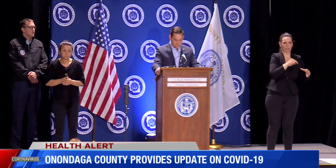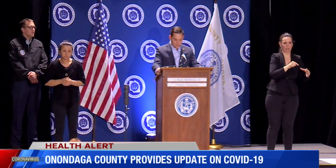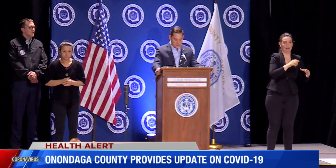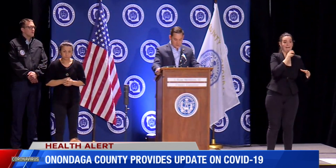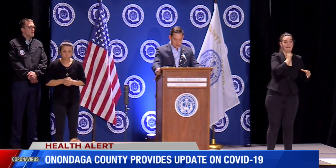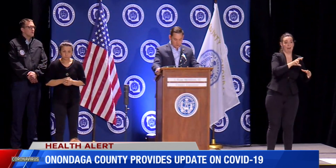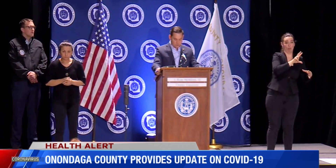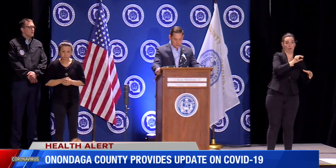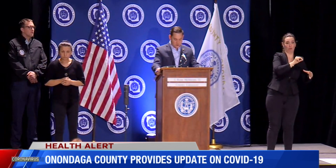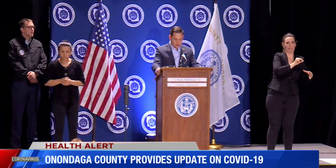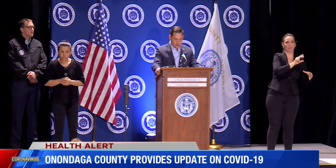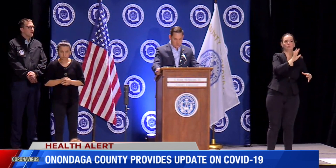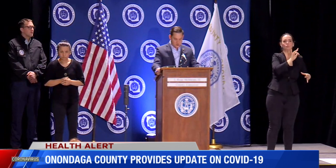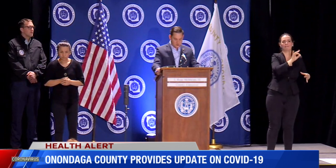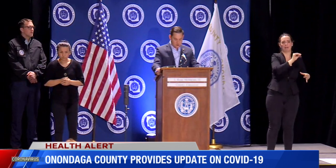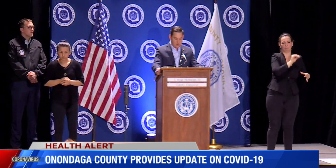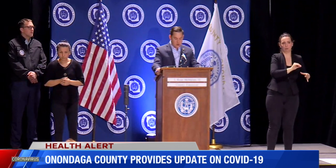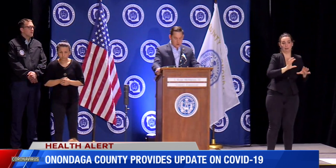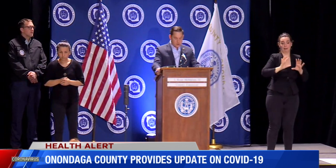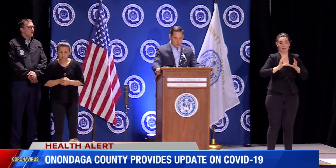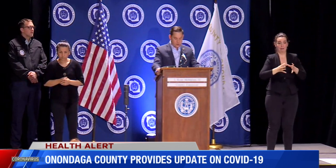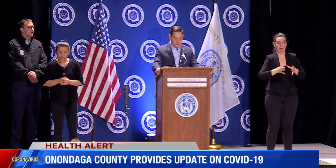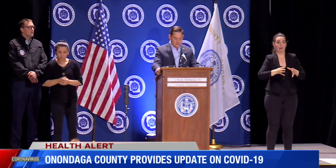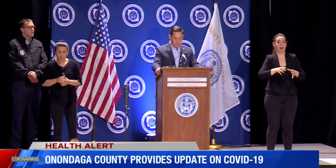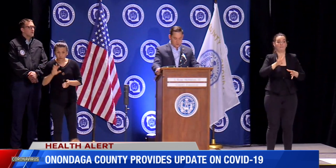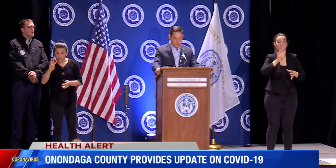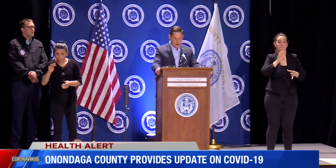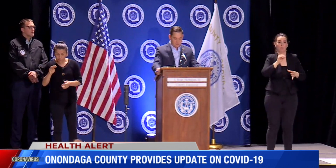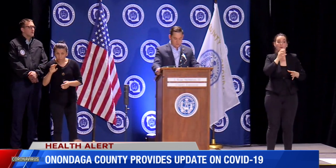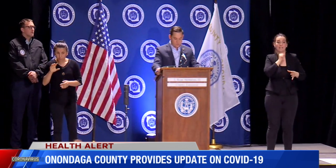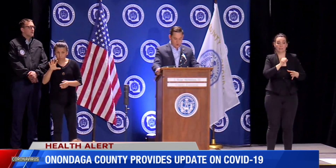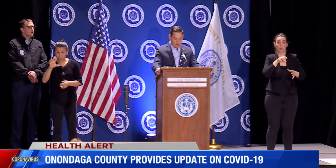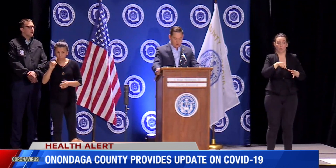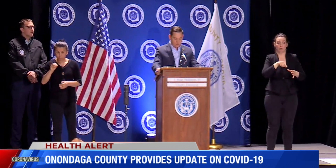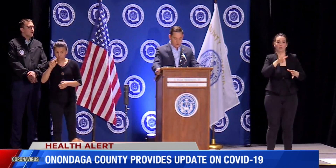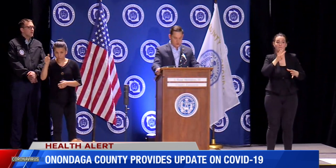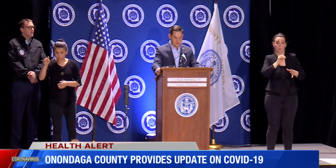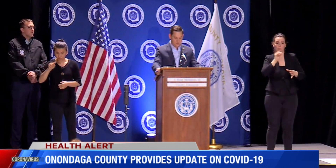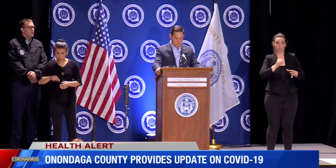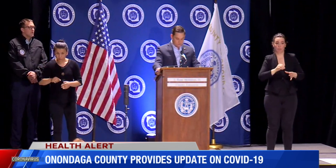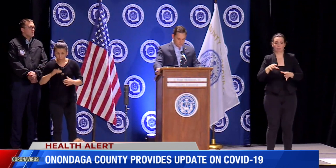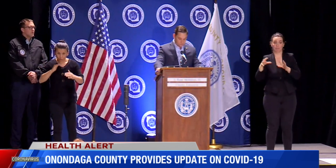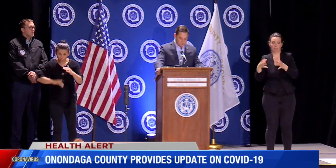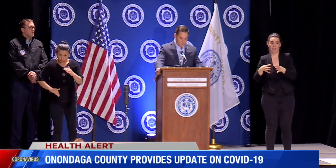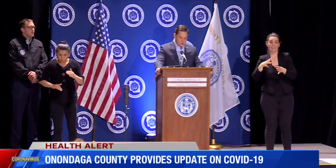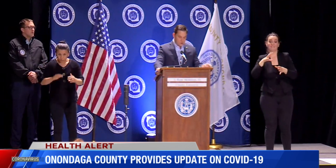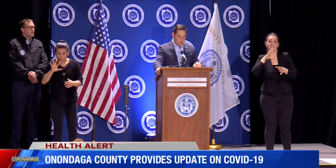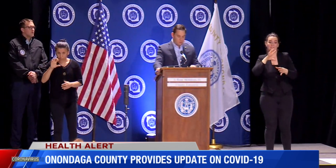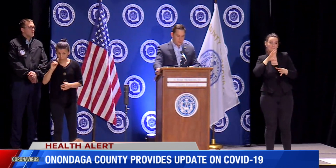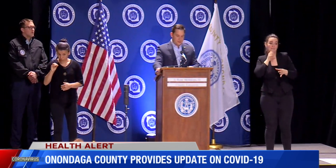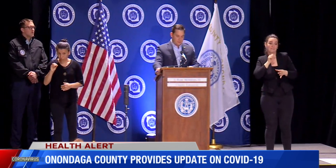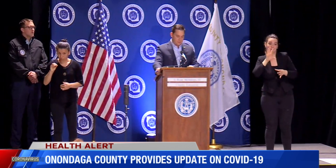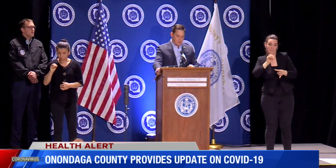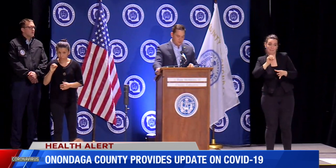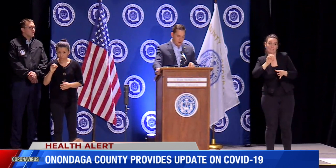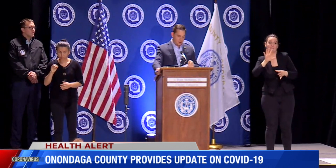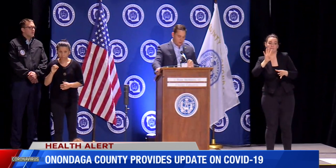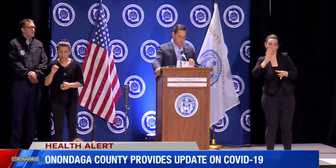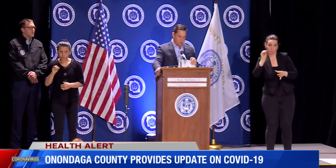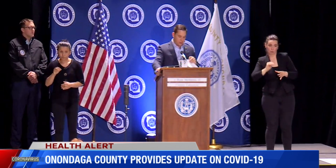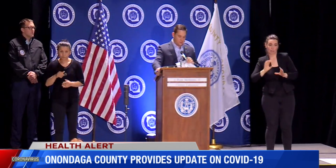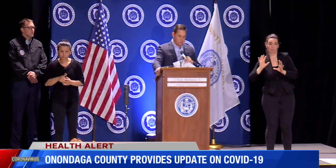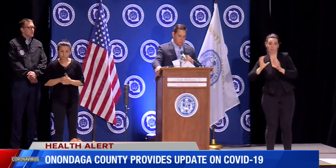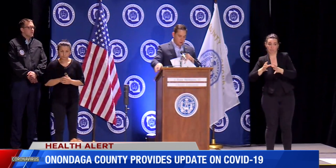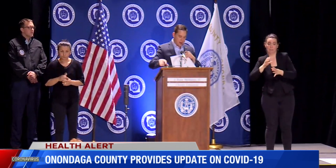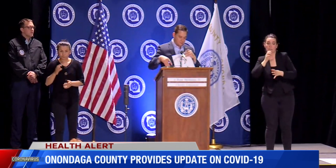50, 73% are under 60, 27% are over 60. Breakdown by